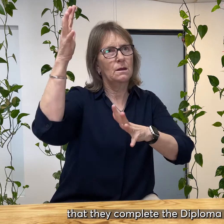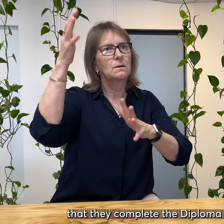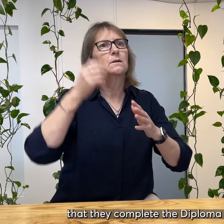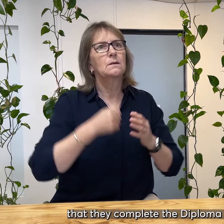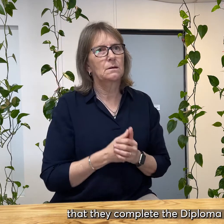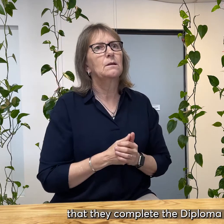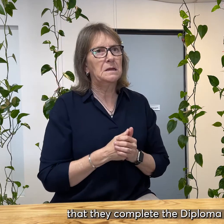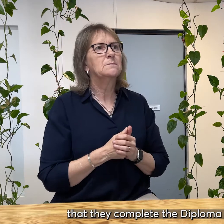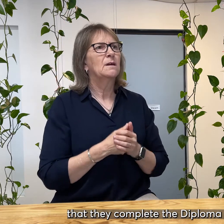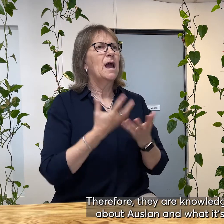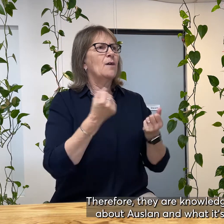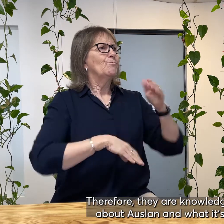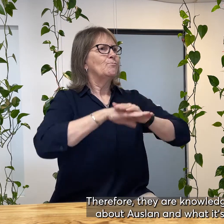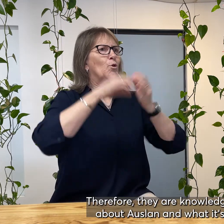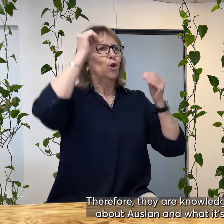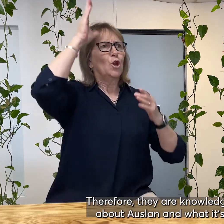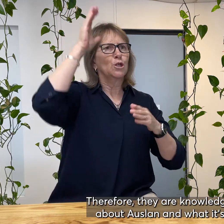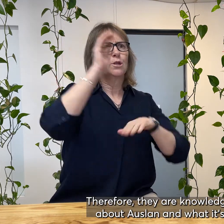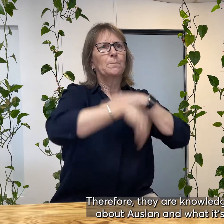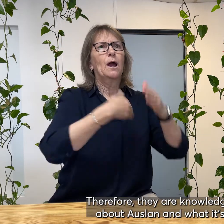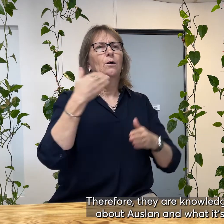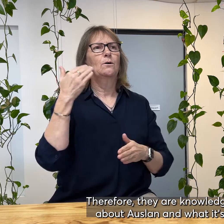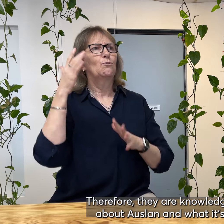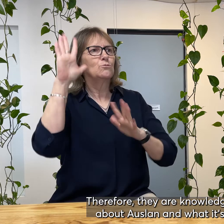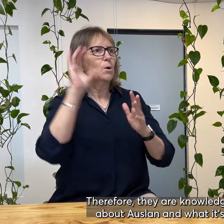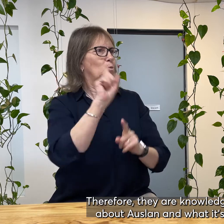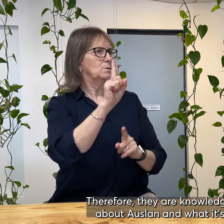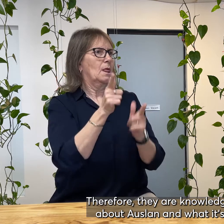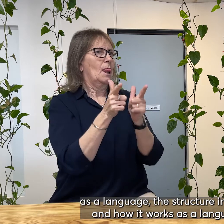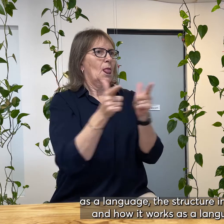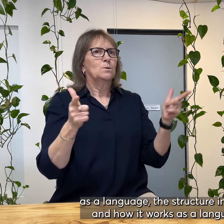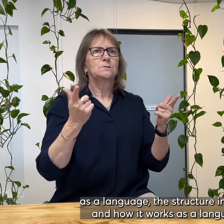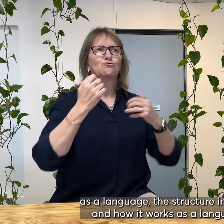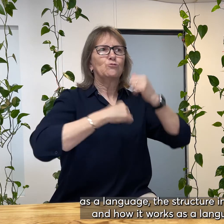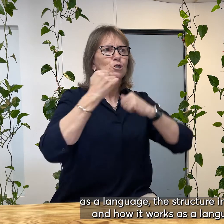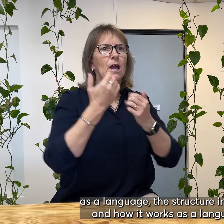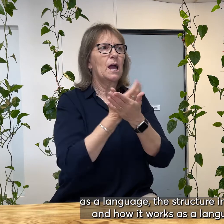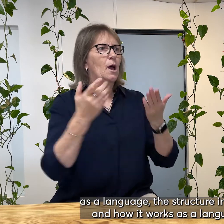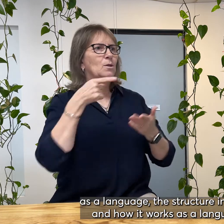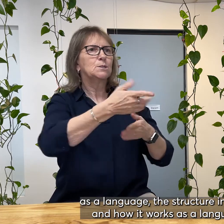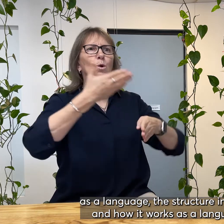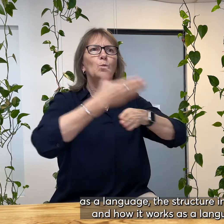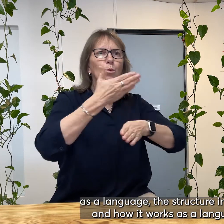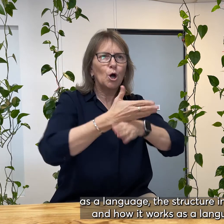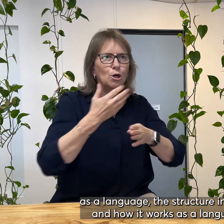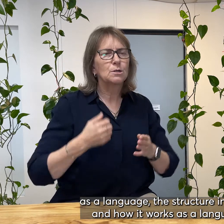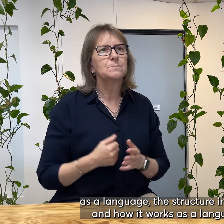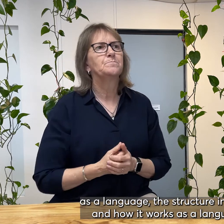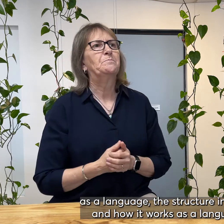Auslan. Therefore, they're knowledgeable about Auslan, what it's like as a language, the structure involved, and how it actually works